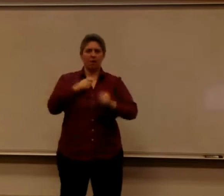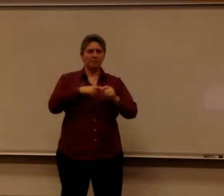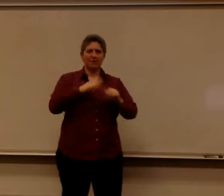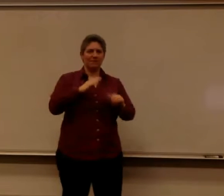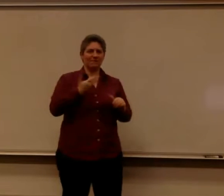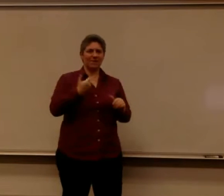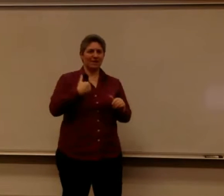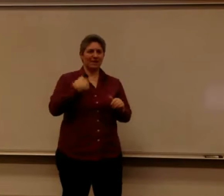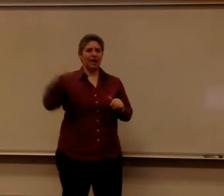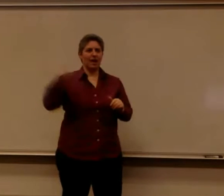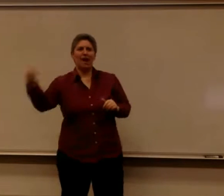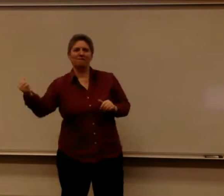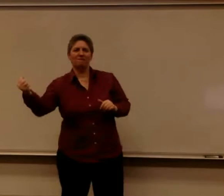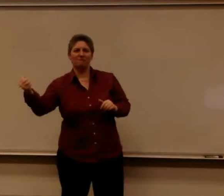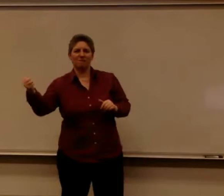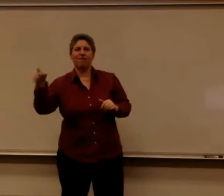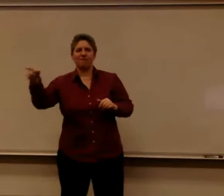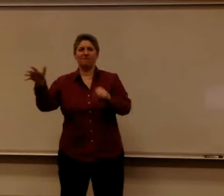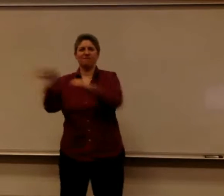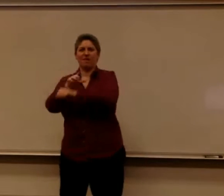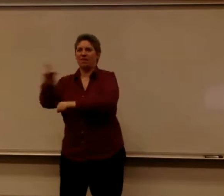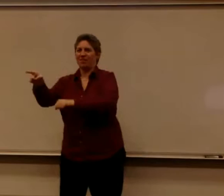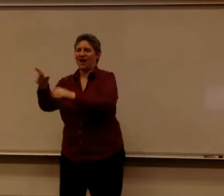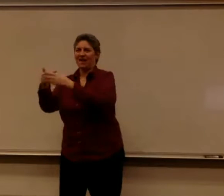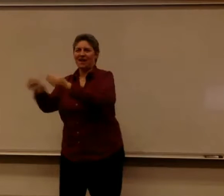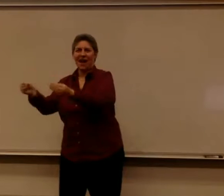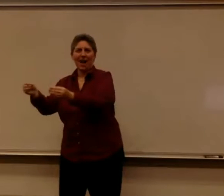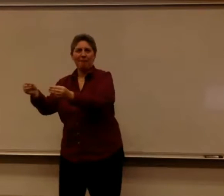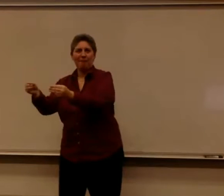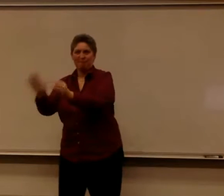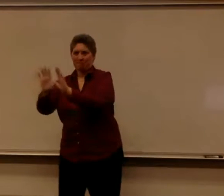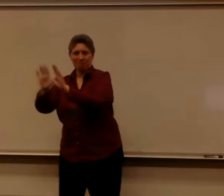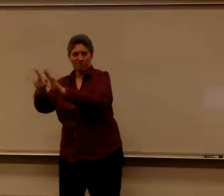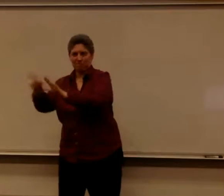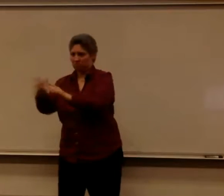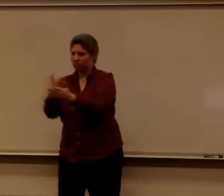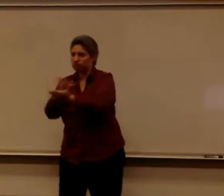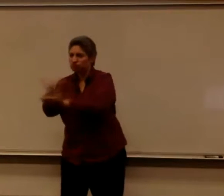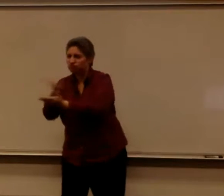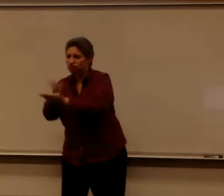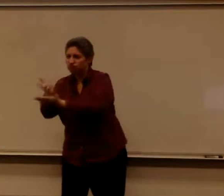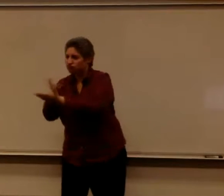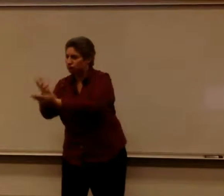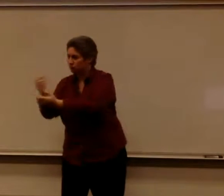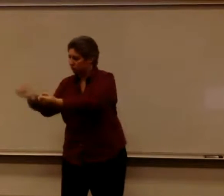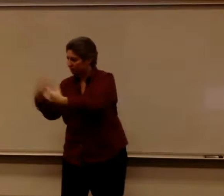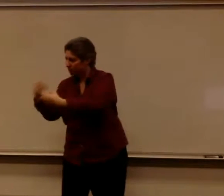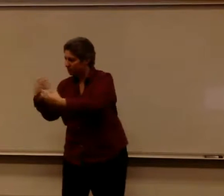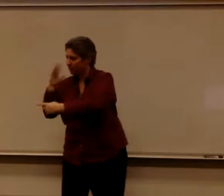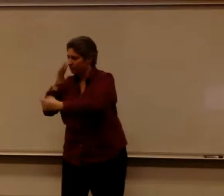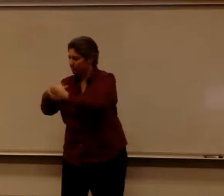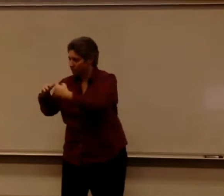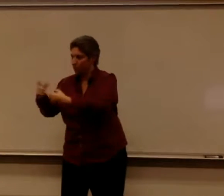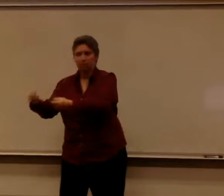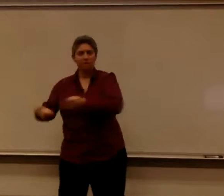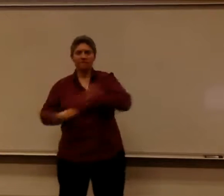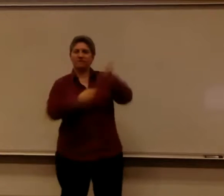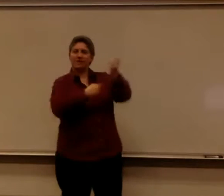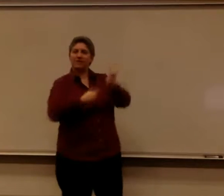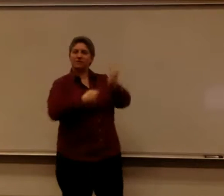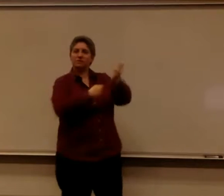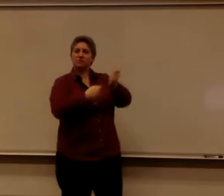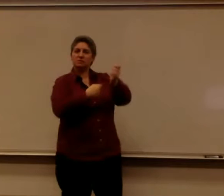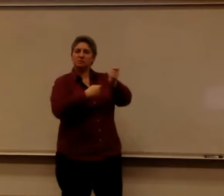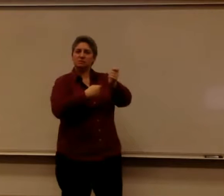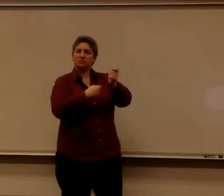Asian Network. That's not something that we would replicate. Where Deaf Connections are already filling that gap, that's something that we would work